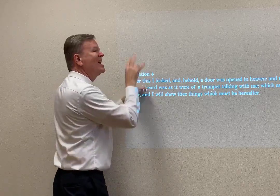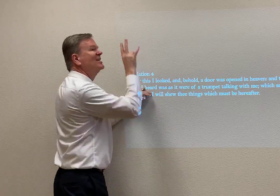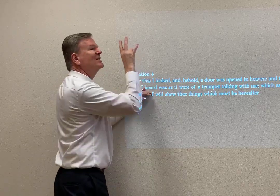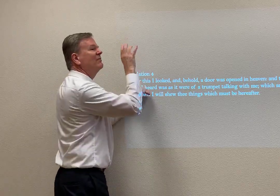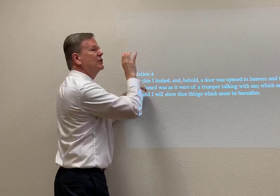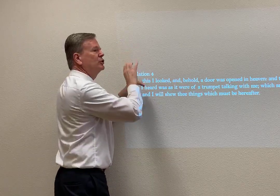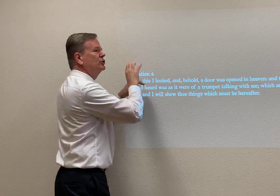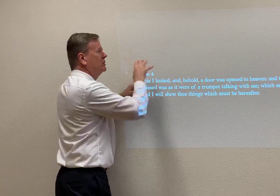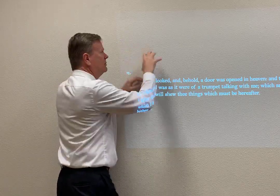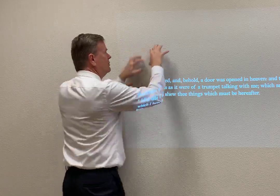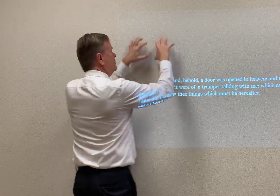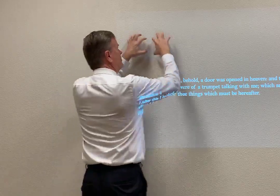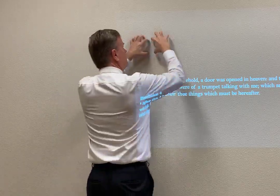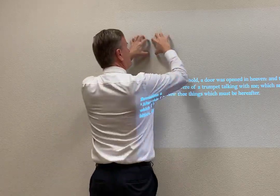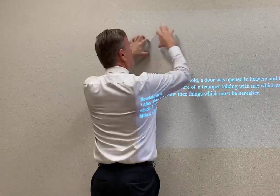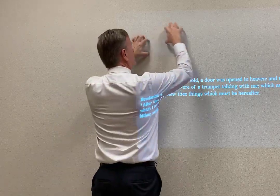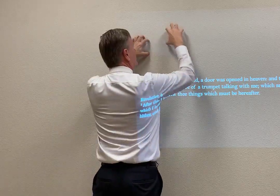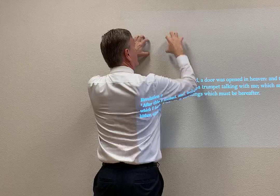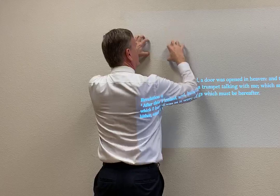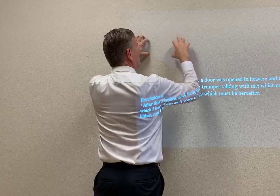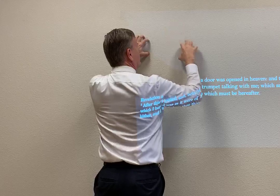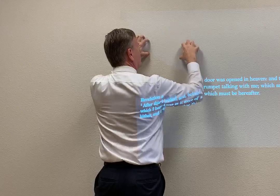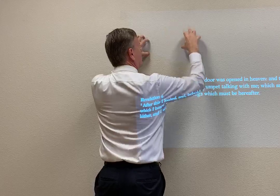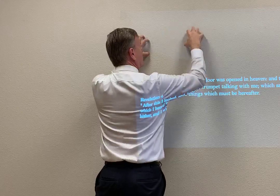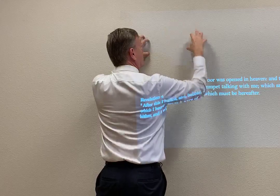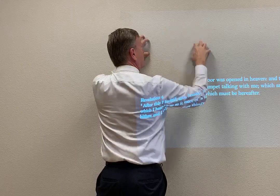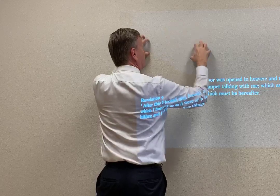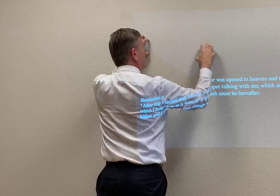after this what? It's just got done speaking about the seven churches.